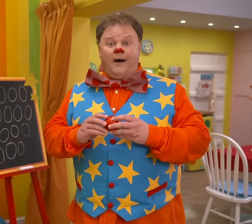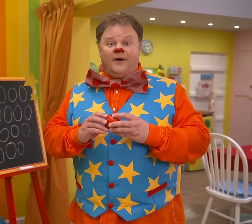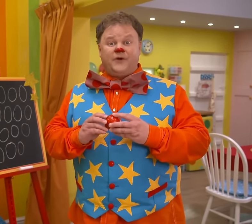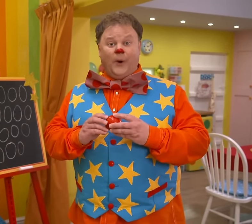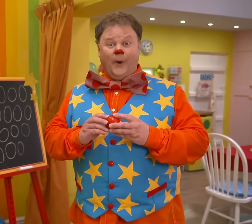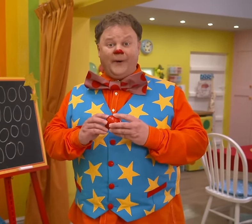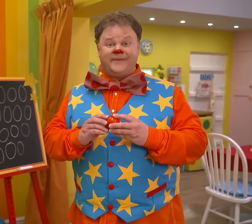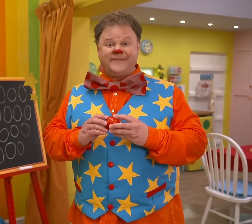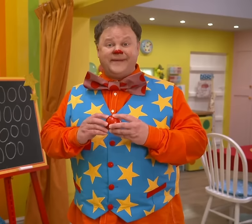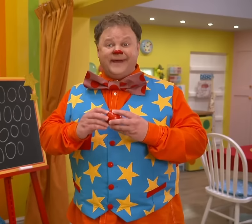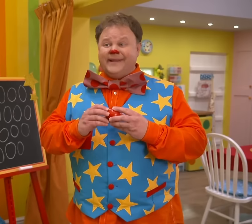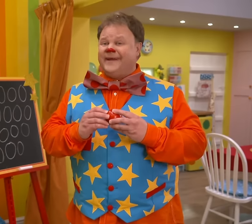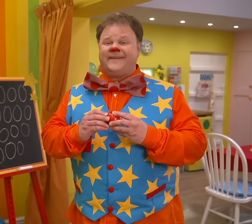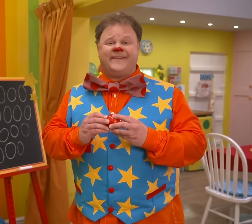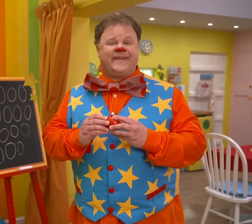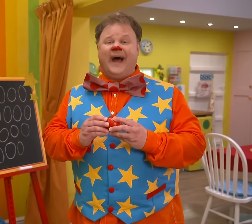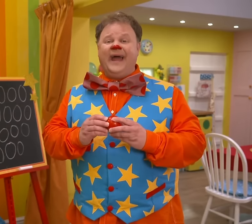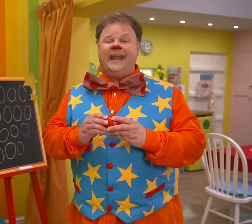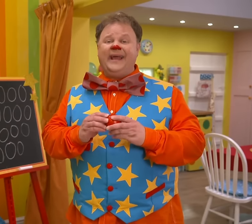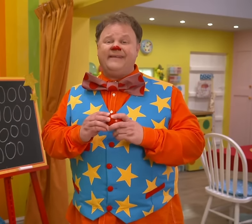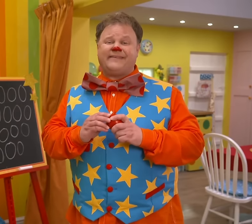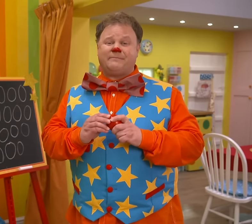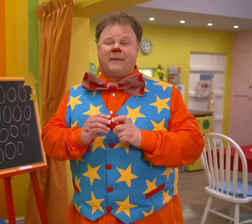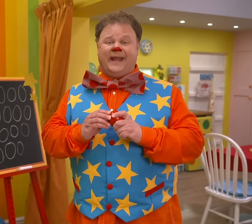Of course! The shiny spinner!